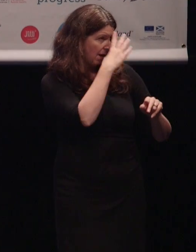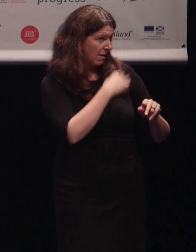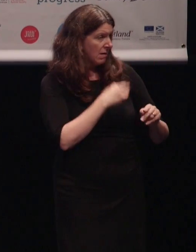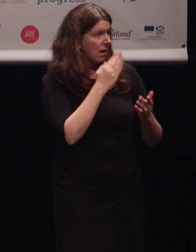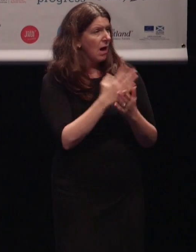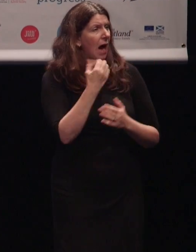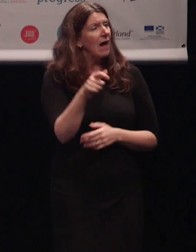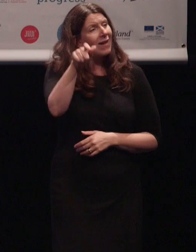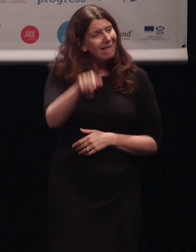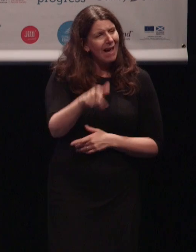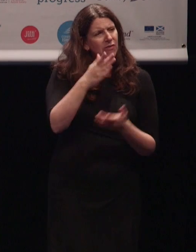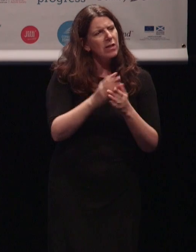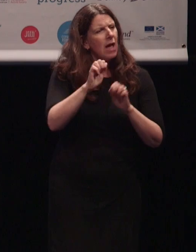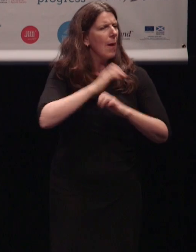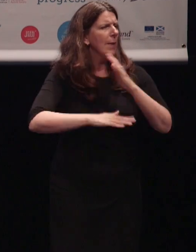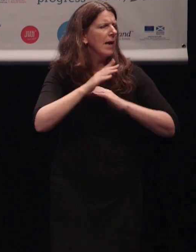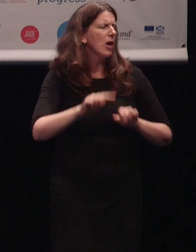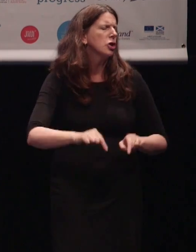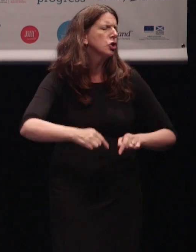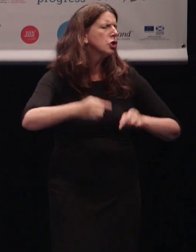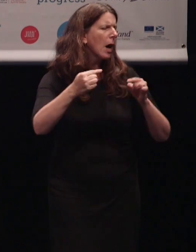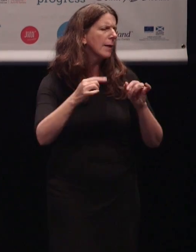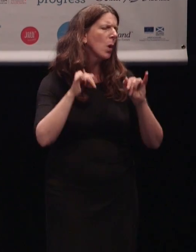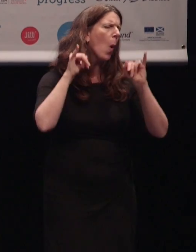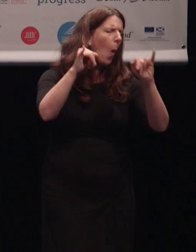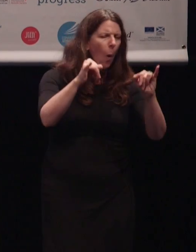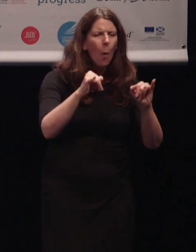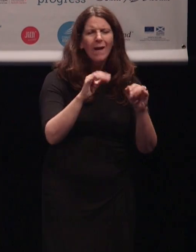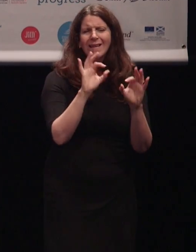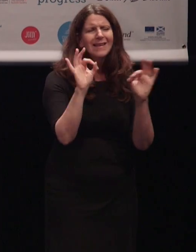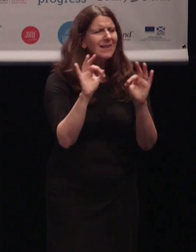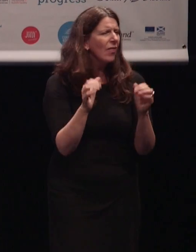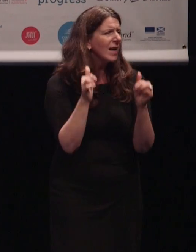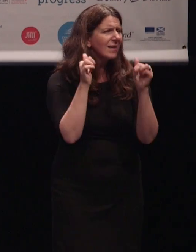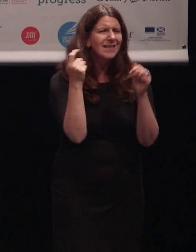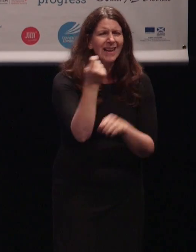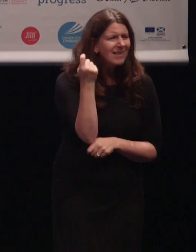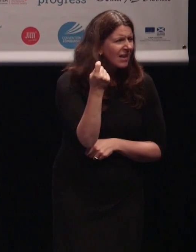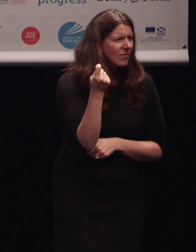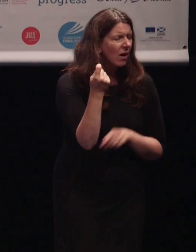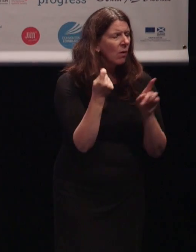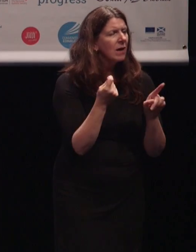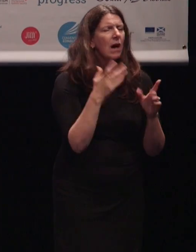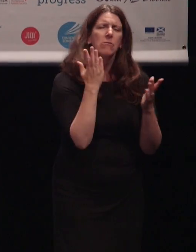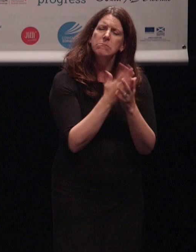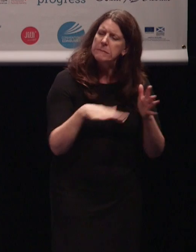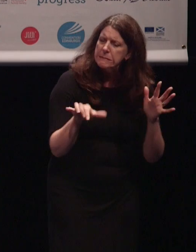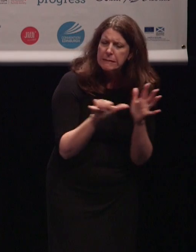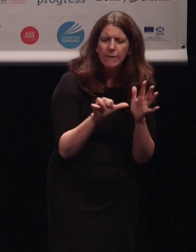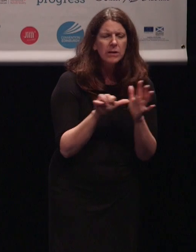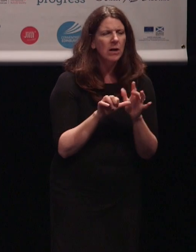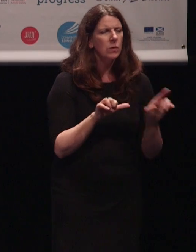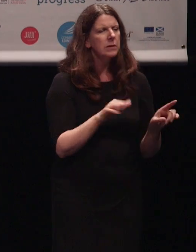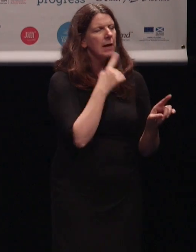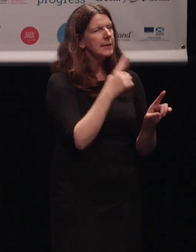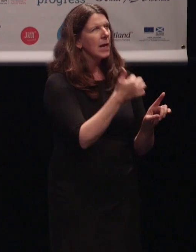works. And it's so difficult, and okay, but we have to start somewhere. And they are so used to looking at what